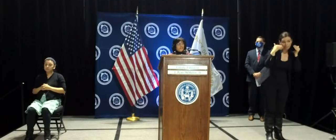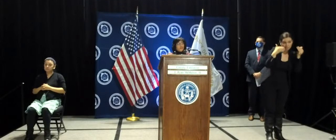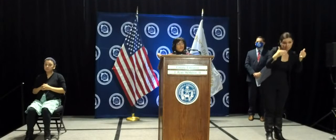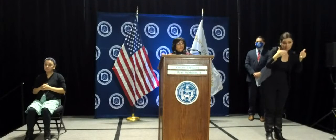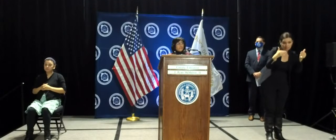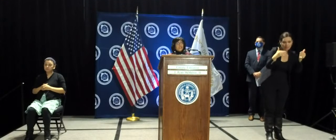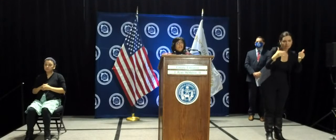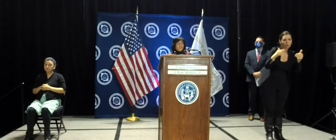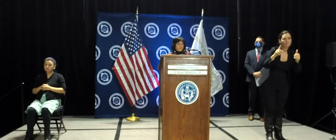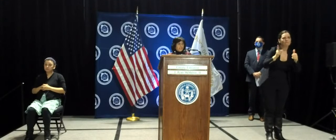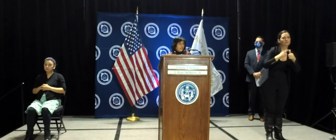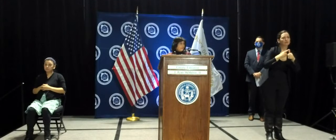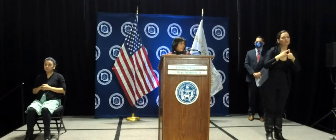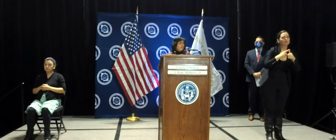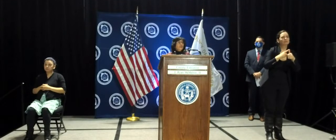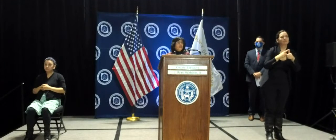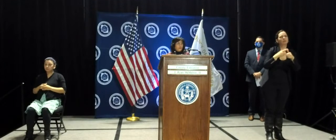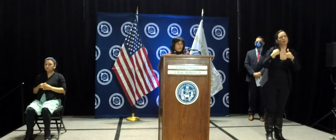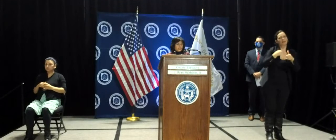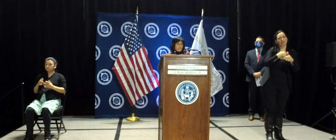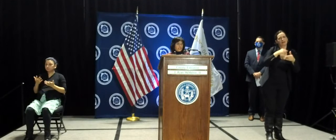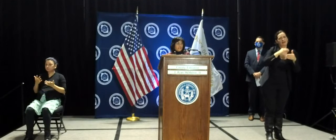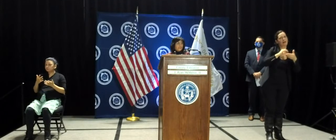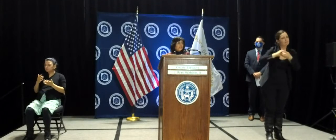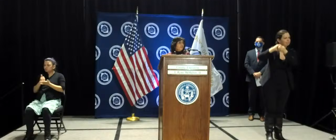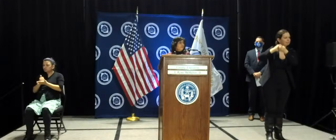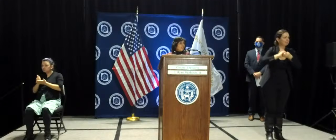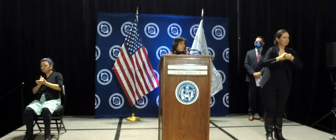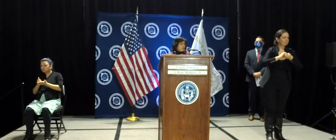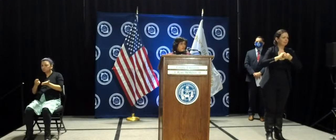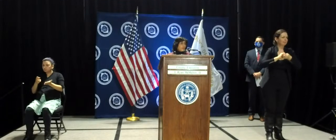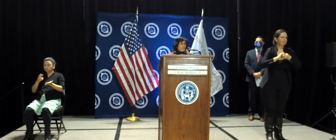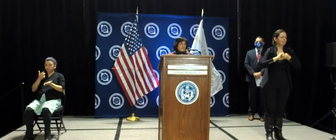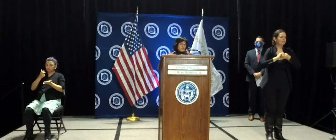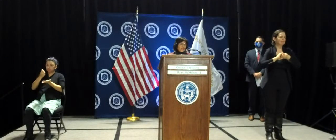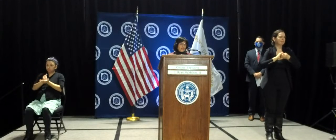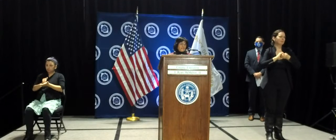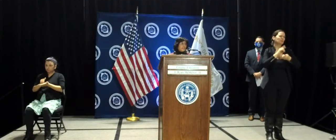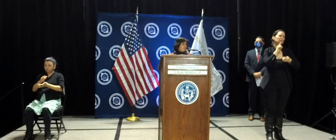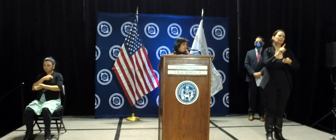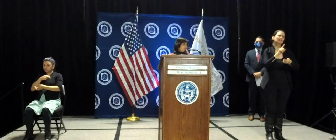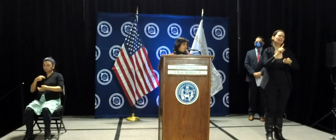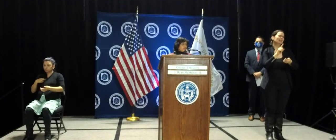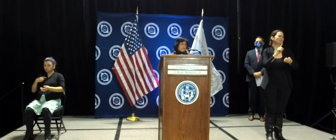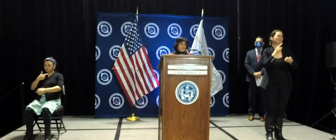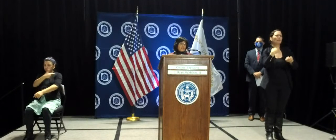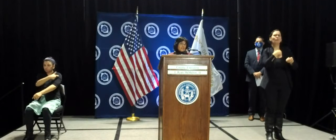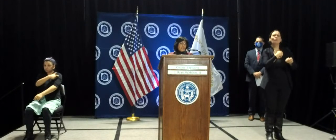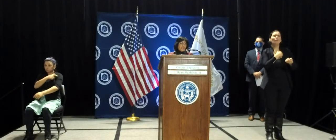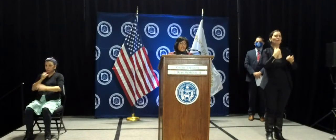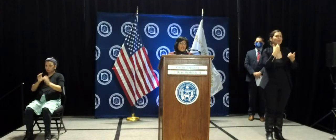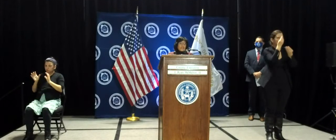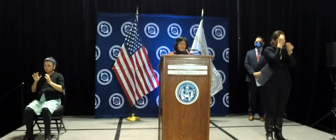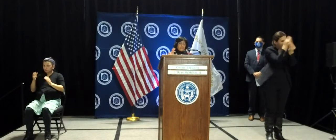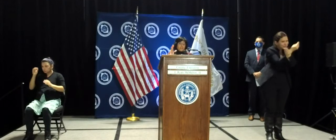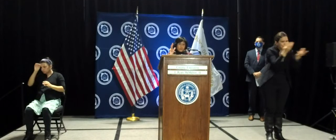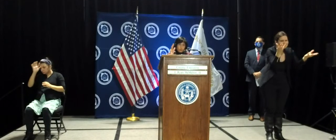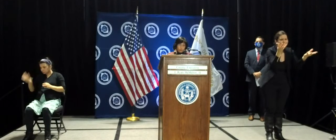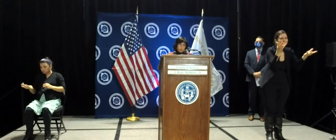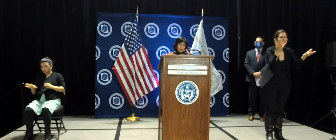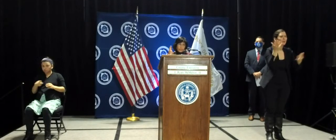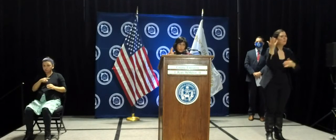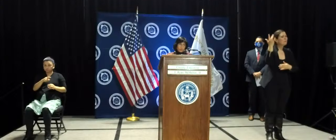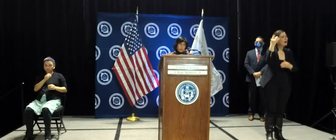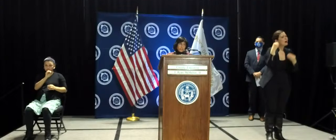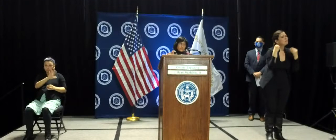the continuous, it's like a texting that you can report that. This is a very good way to have the continuous conversation, and the